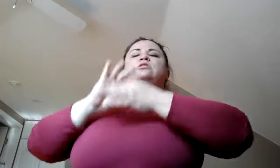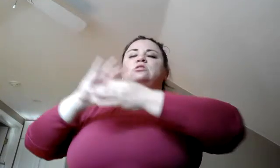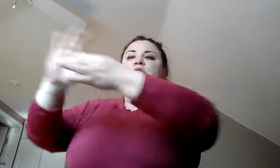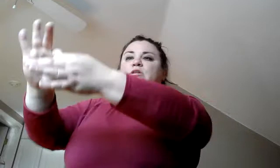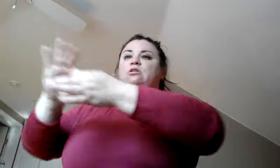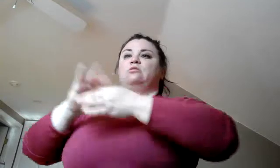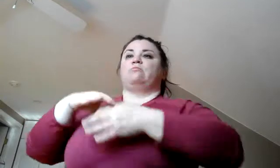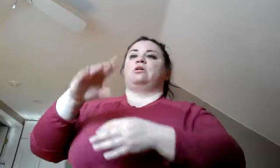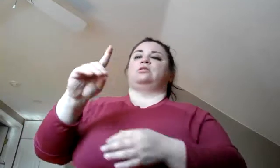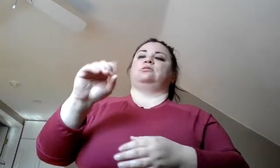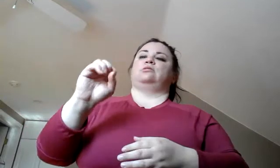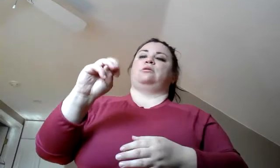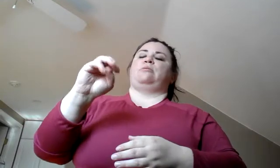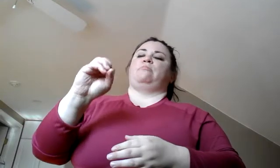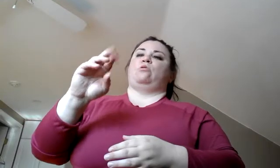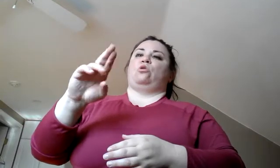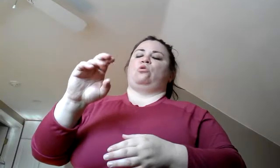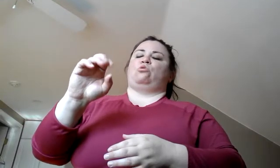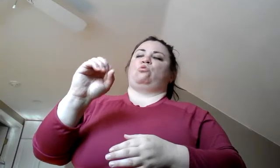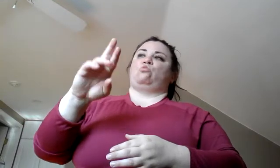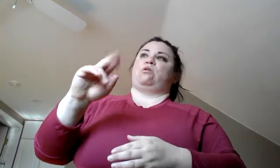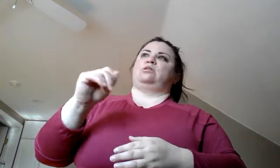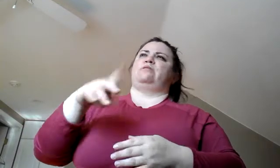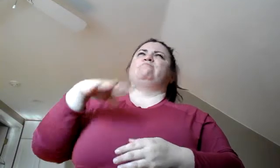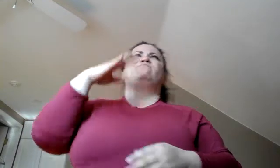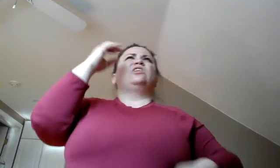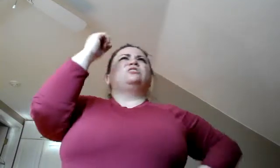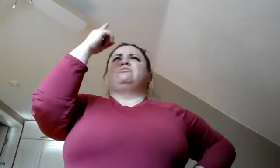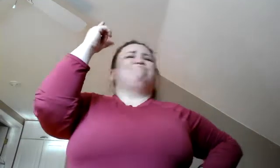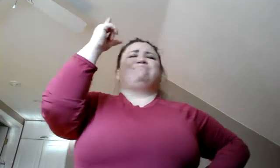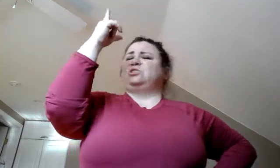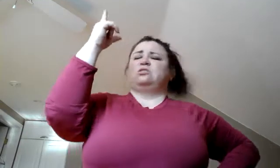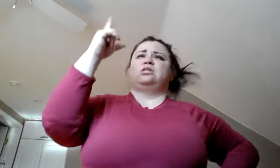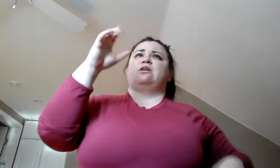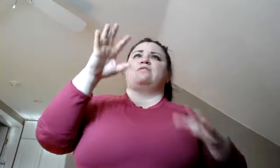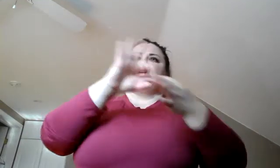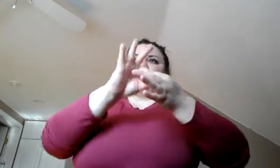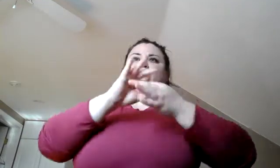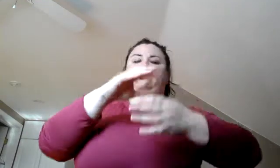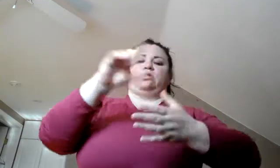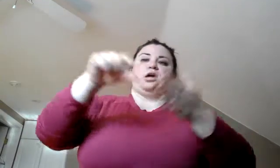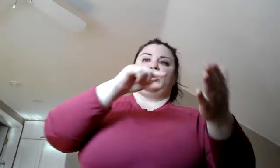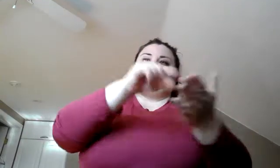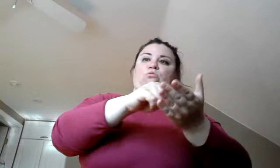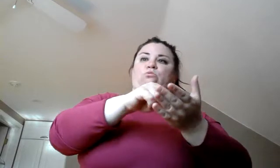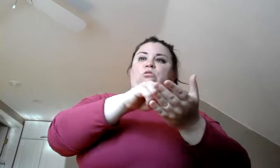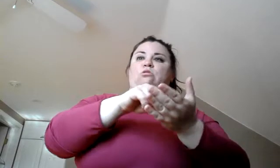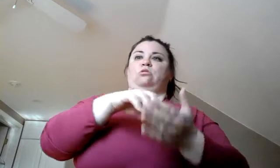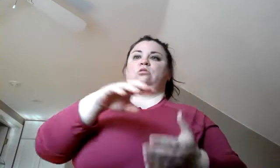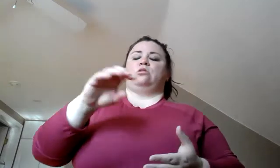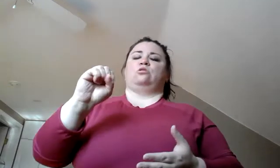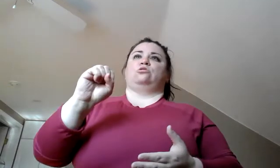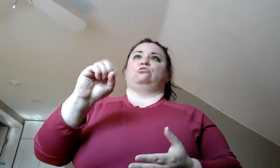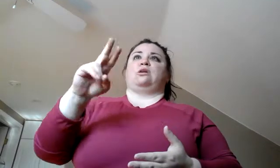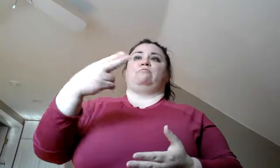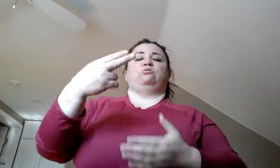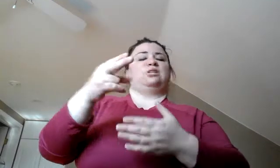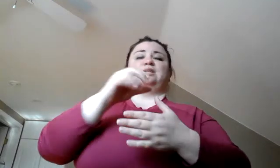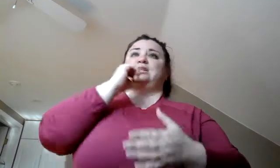a problem with the connection with Iraq. Saddam Hussein was not involved in 9/11. Saddam Hussein didn't have weapons of mass destruction. Saddam Hussein